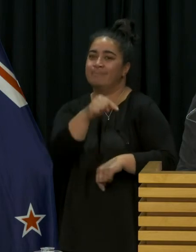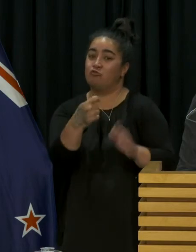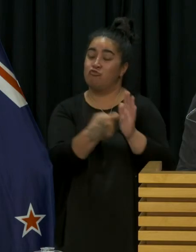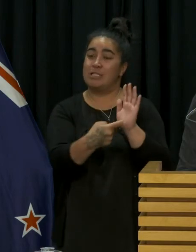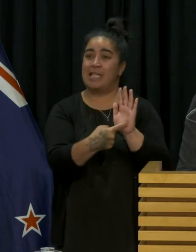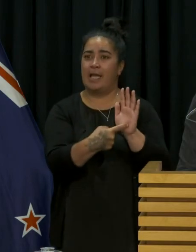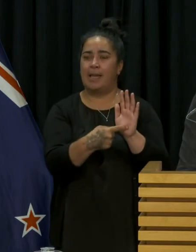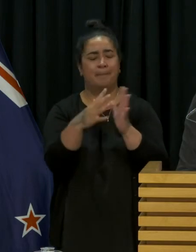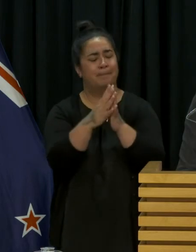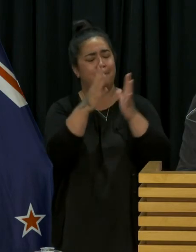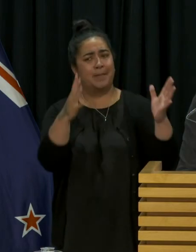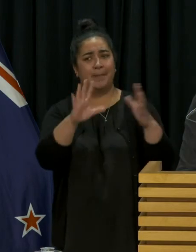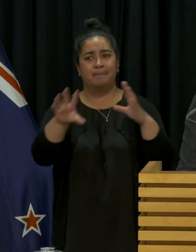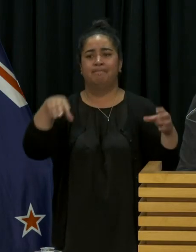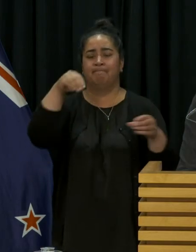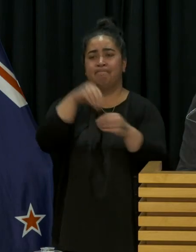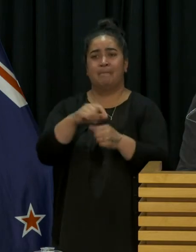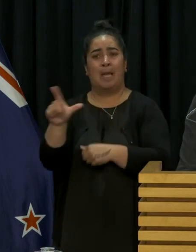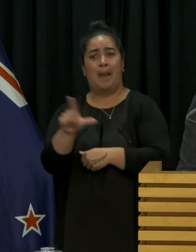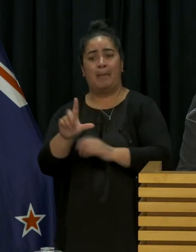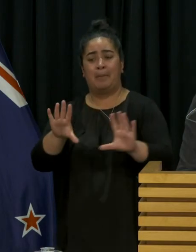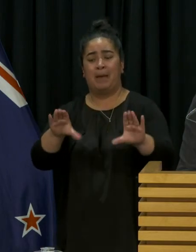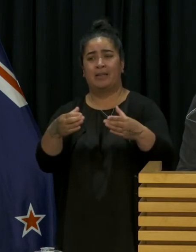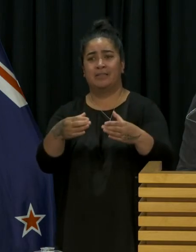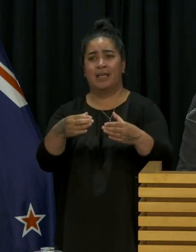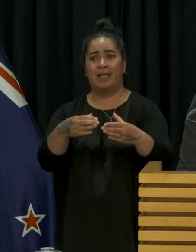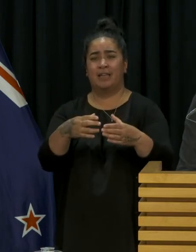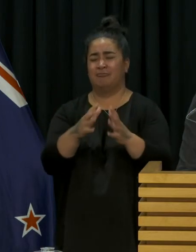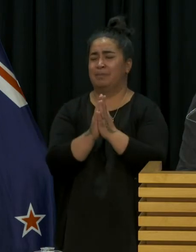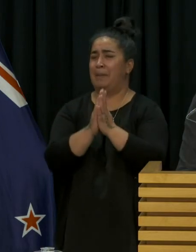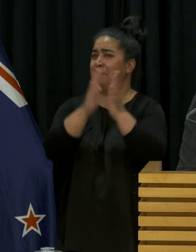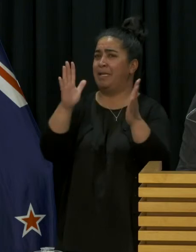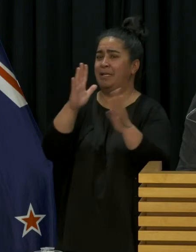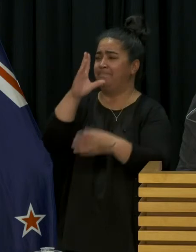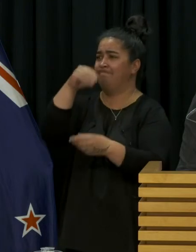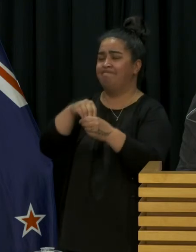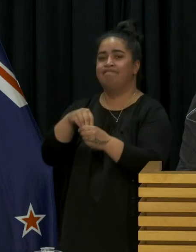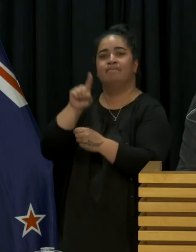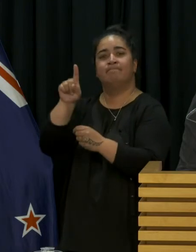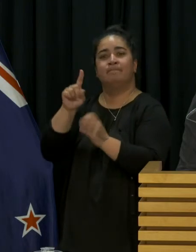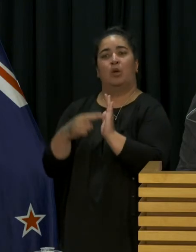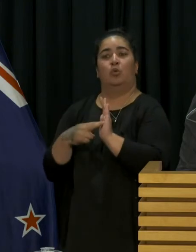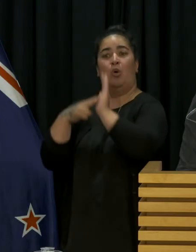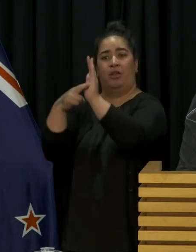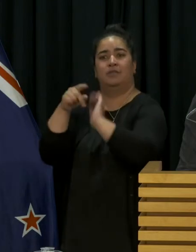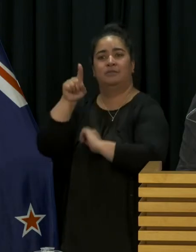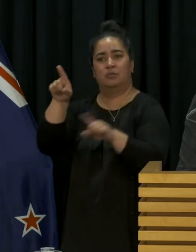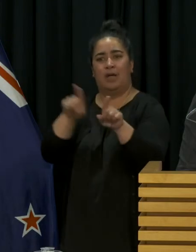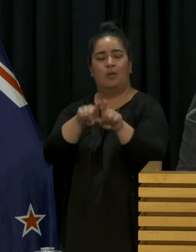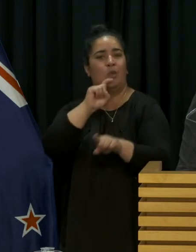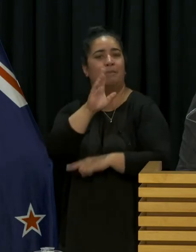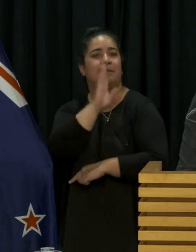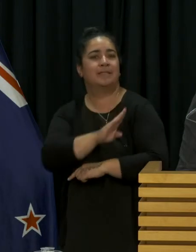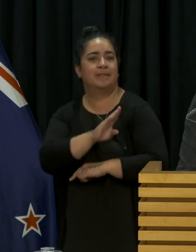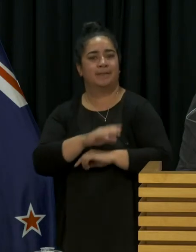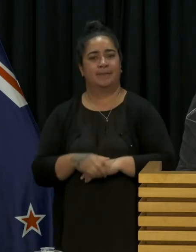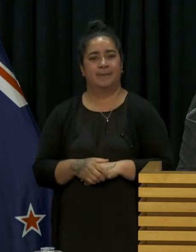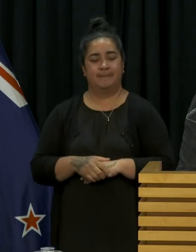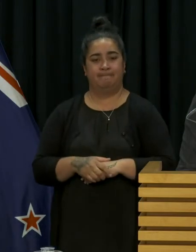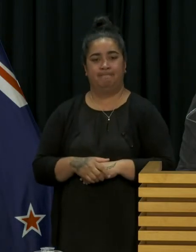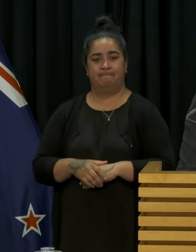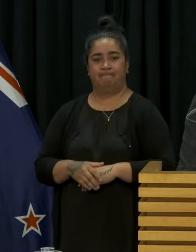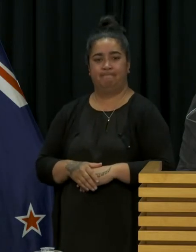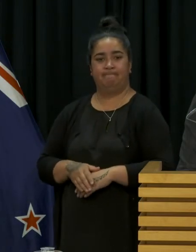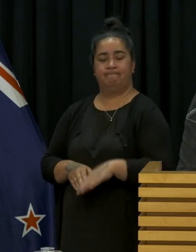in the New Zealand Labour Party, a huge role in Northland, and we're really going to miss him. We've spoken next week. We've spoken